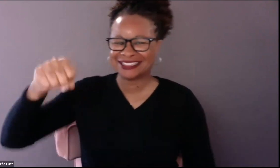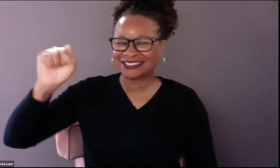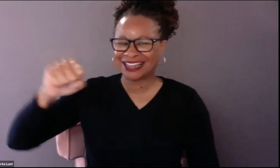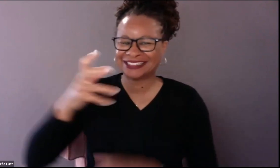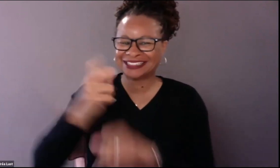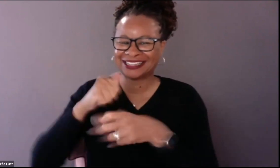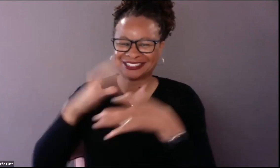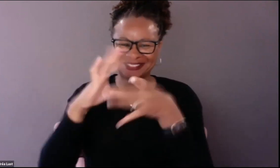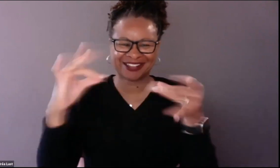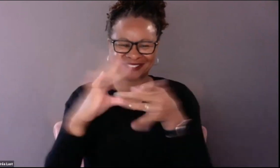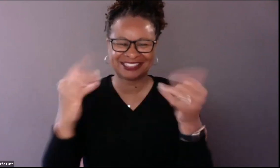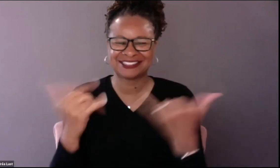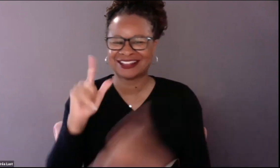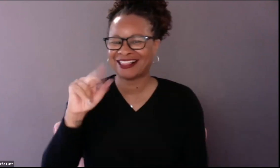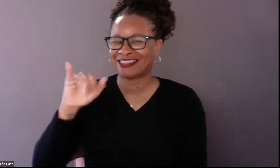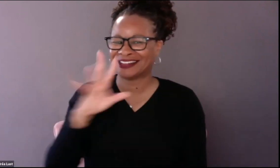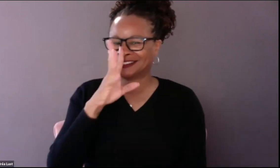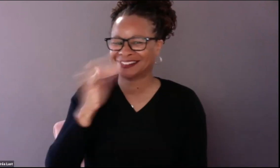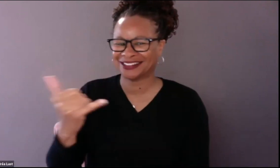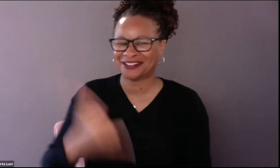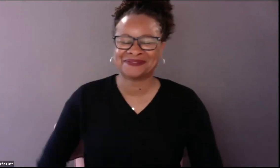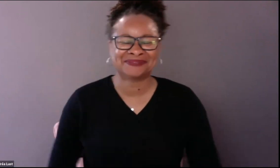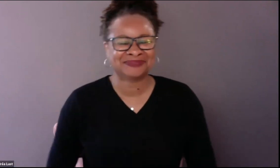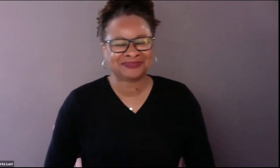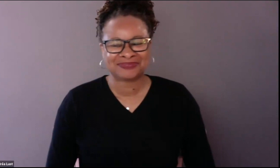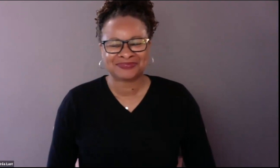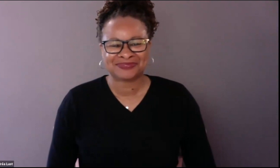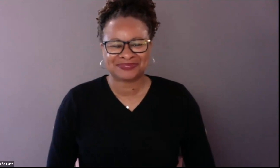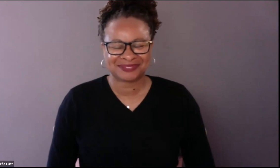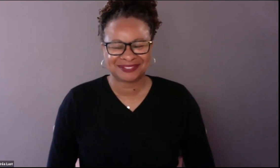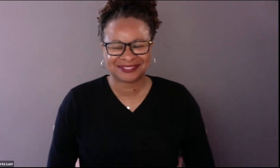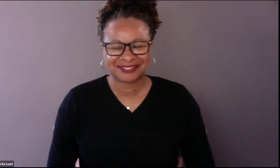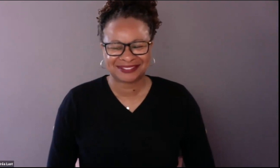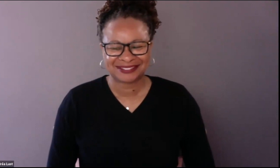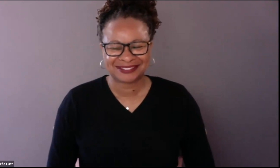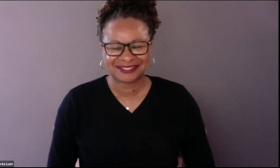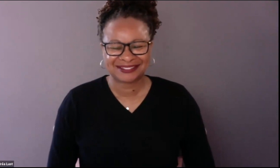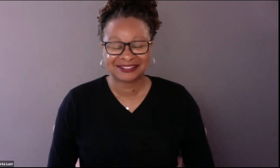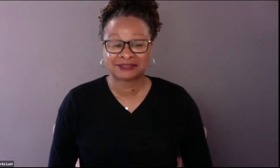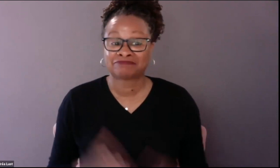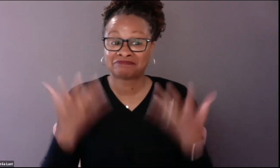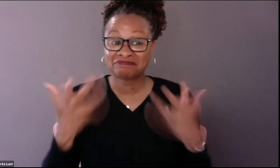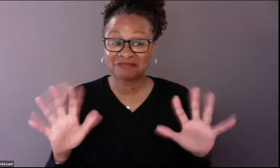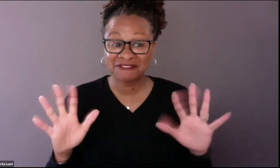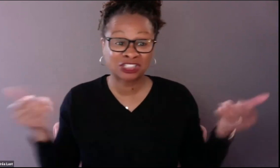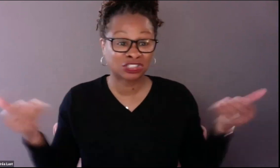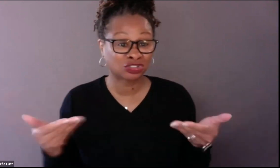the conversation. Thank you. All right. We've done the introduction of